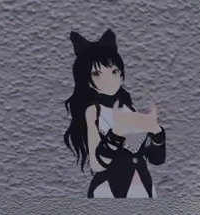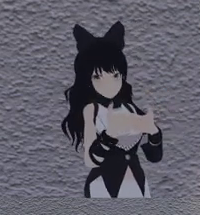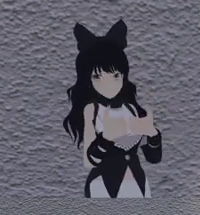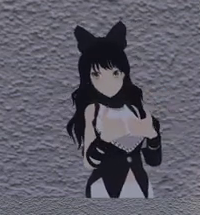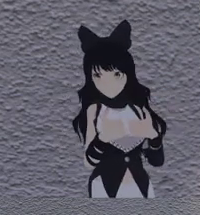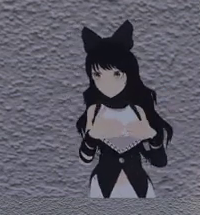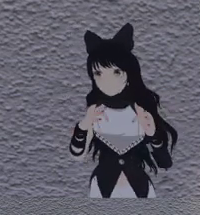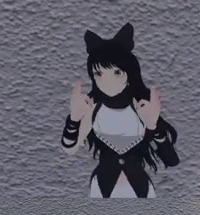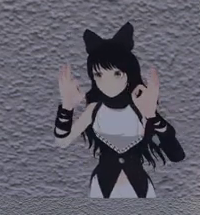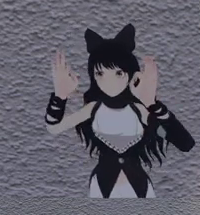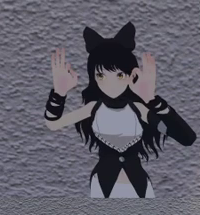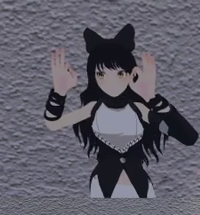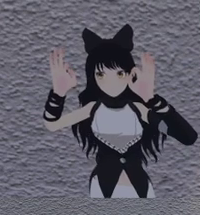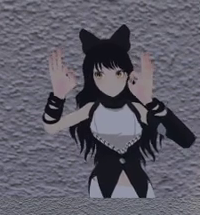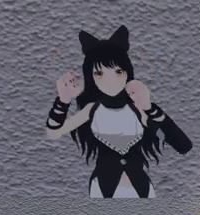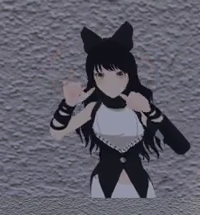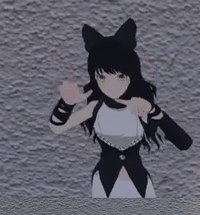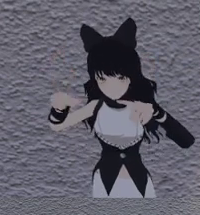Challenge.